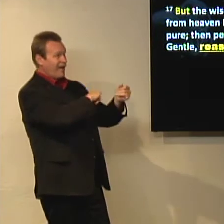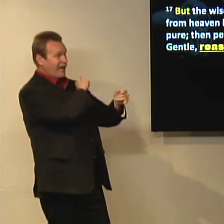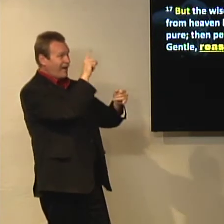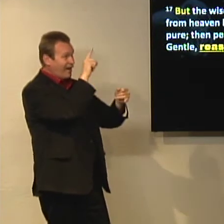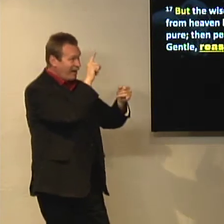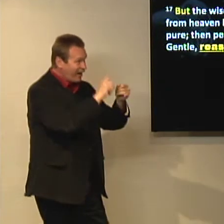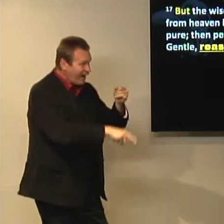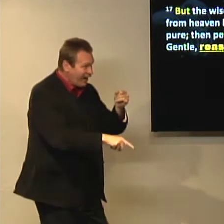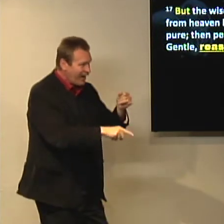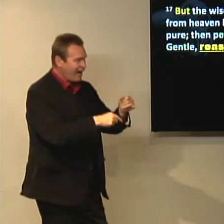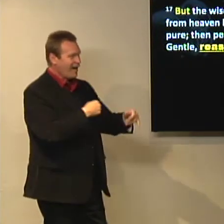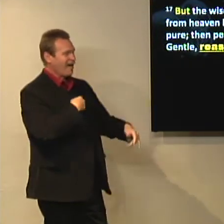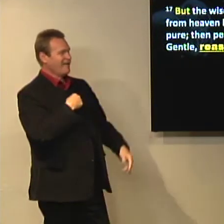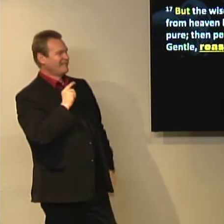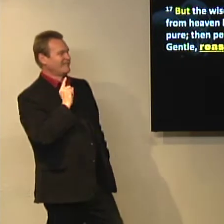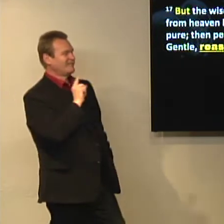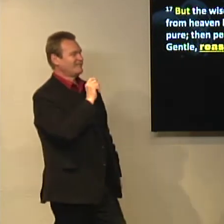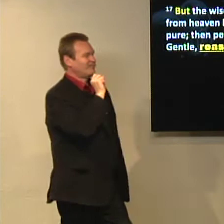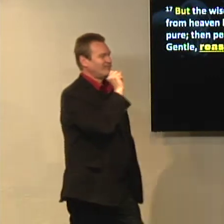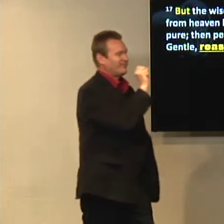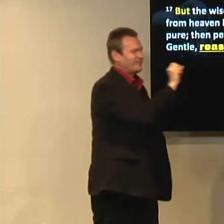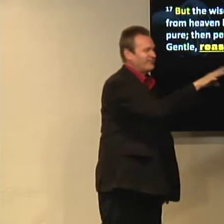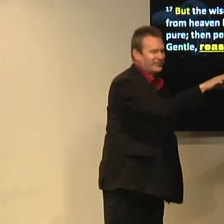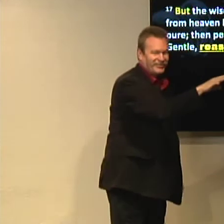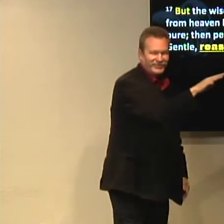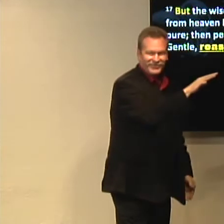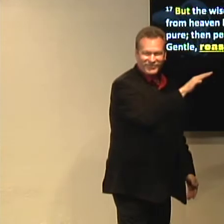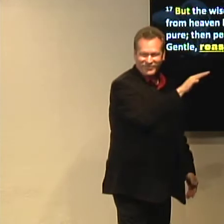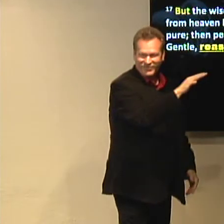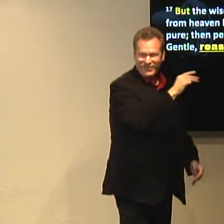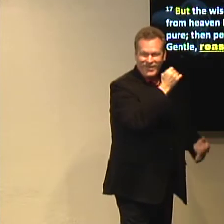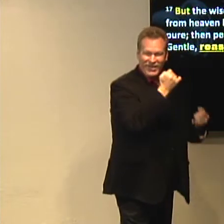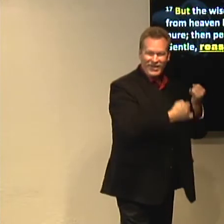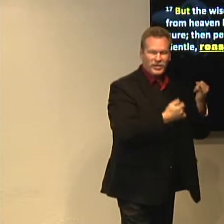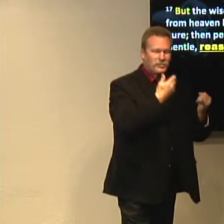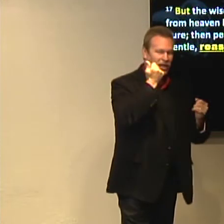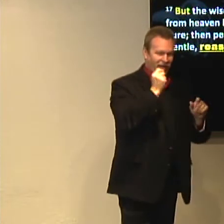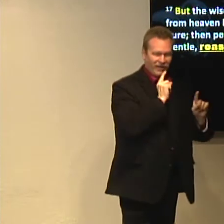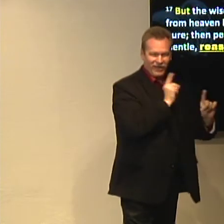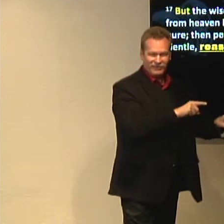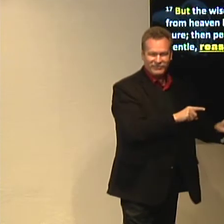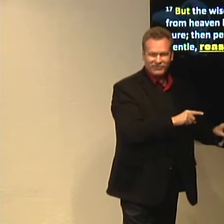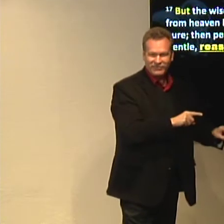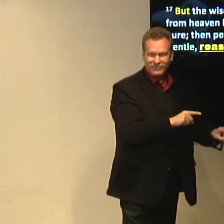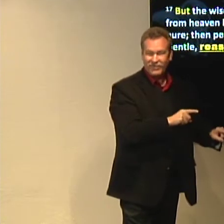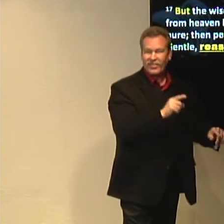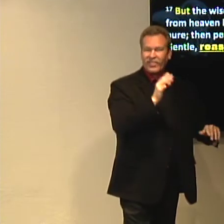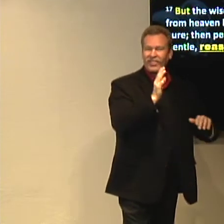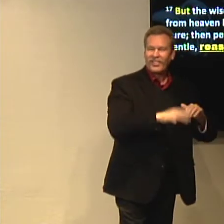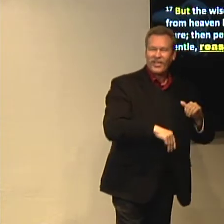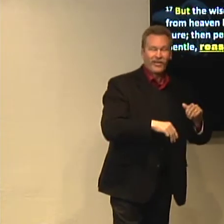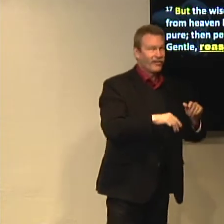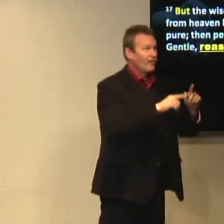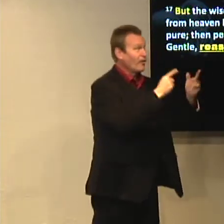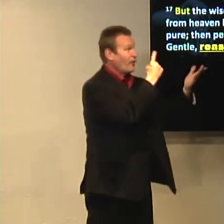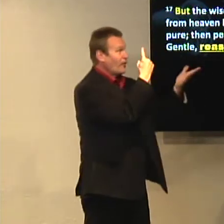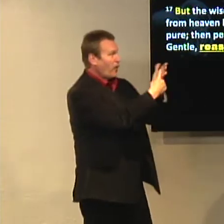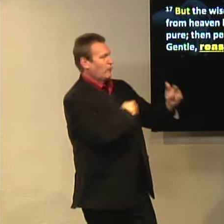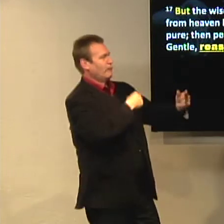in this discussion until at the last, then I will step in and I will give a word and I will give an answer or reply